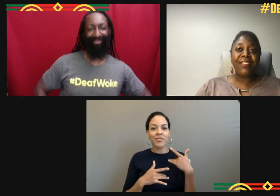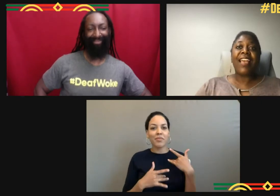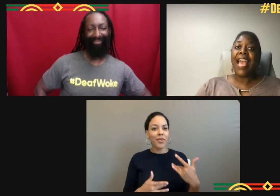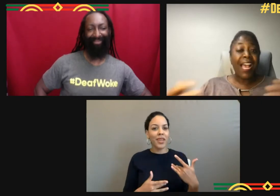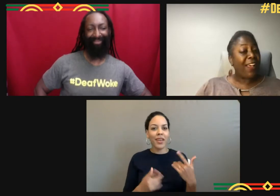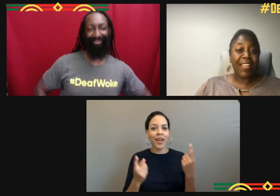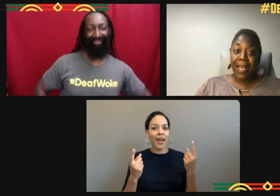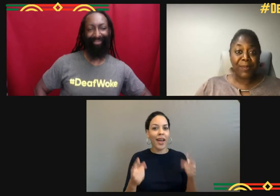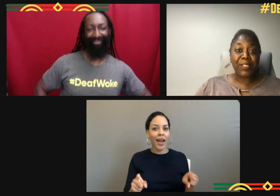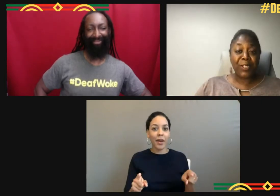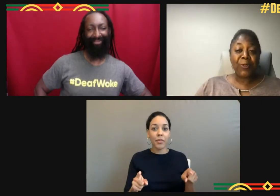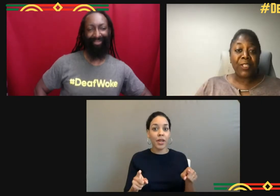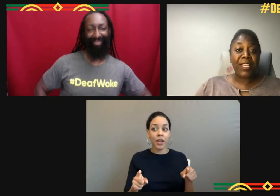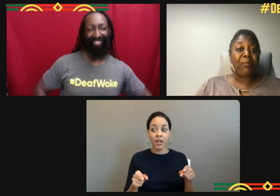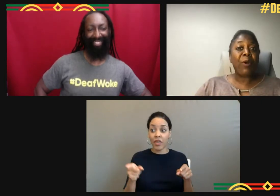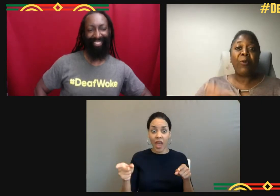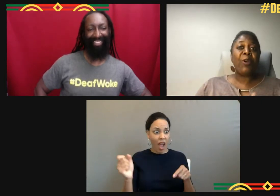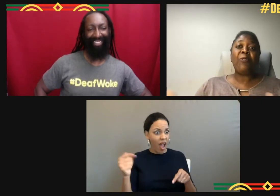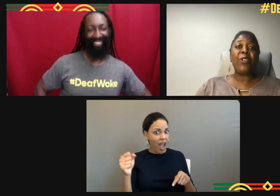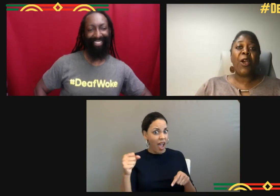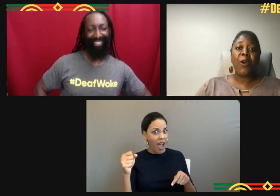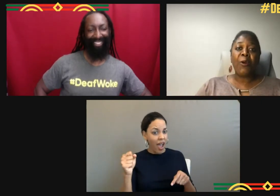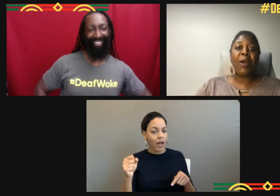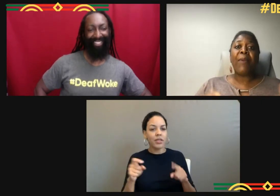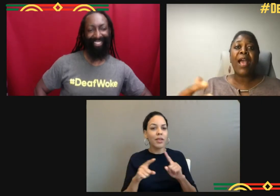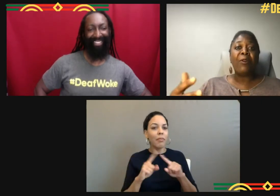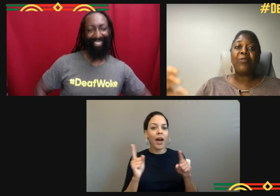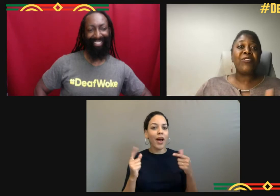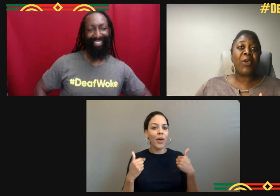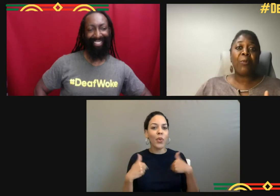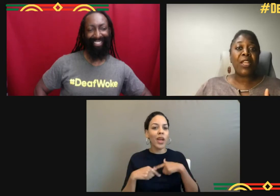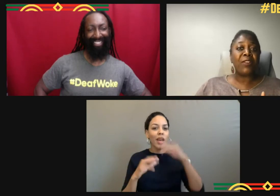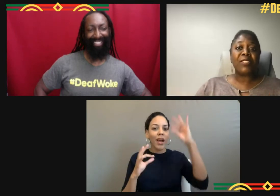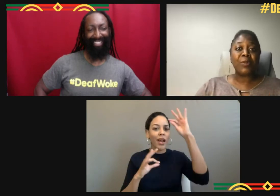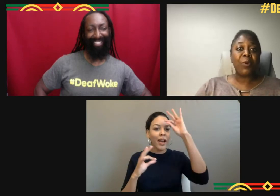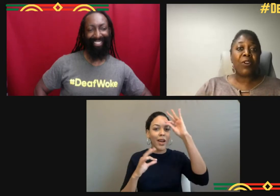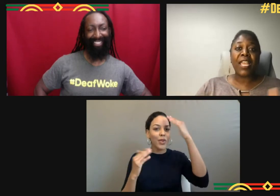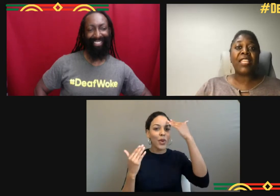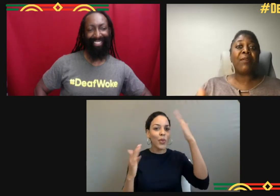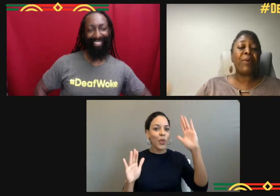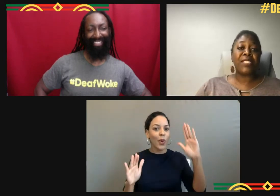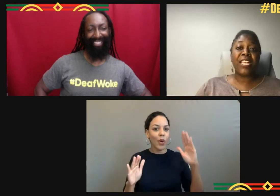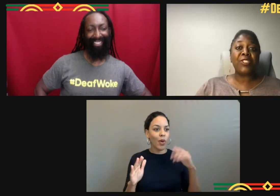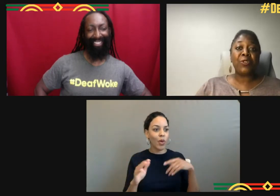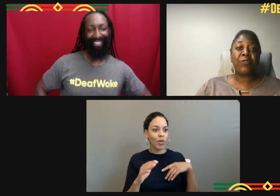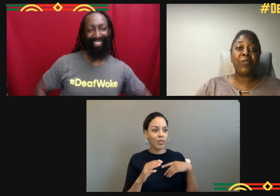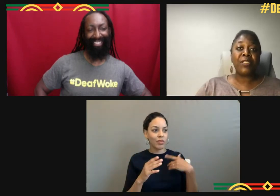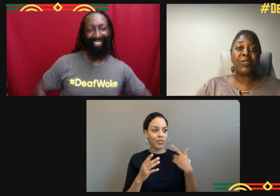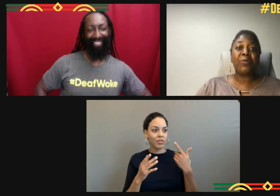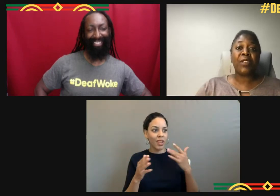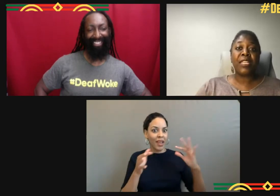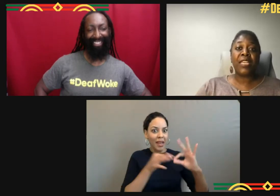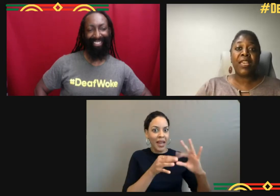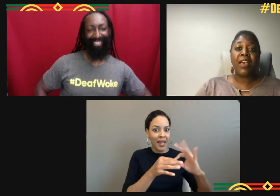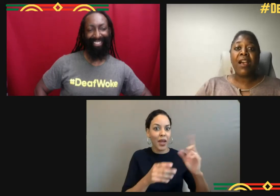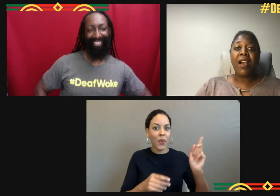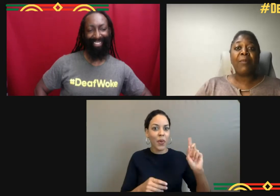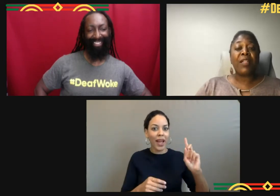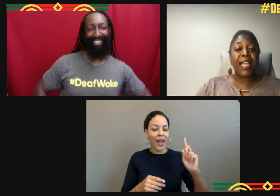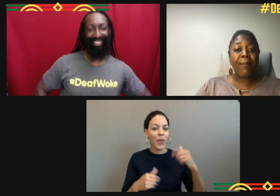9 times out of 10, absolutely, but we don't know about someone else's work and the potential for us to